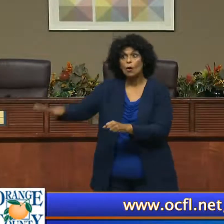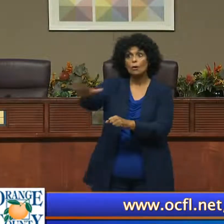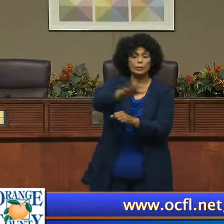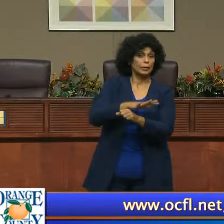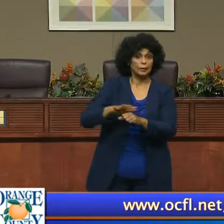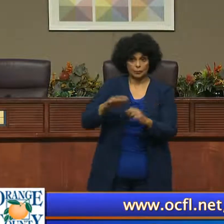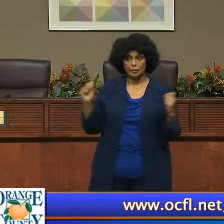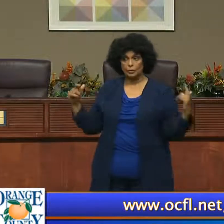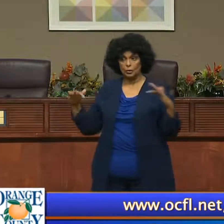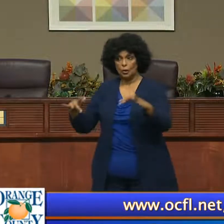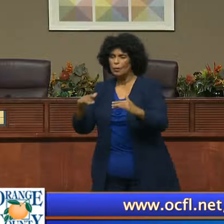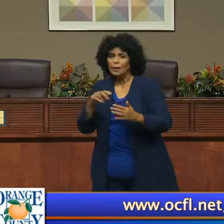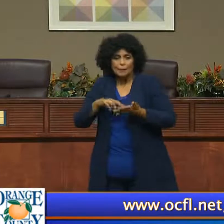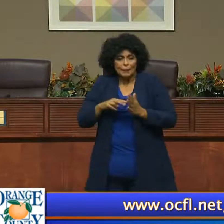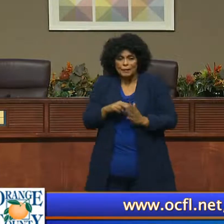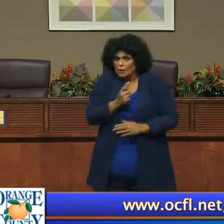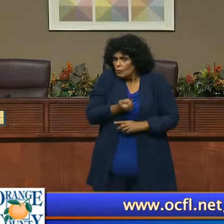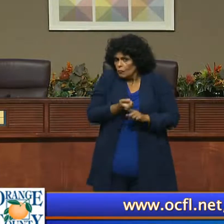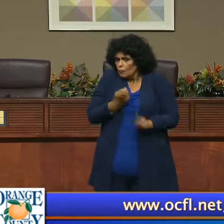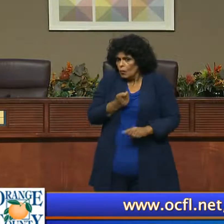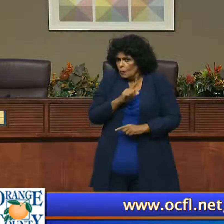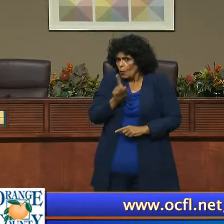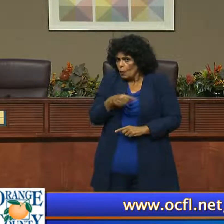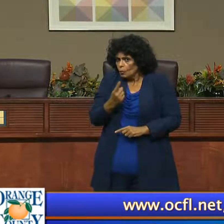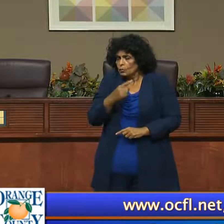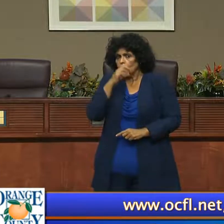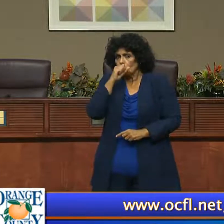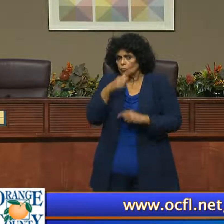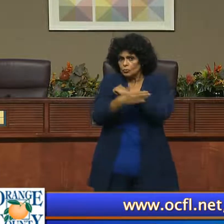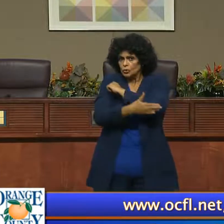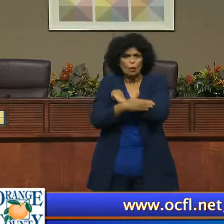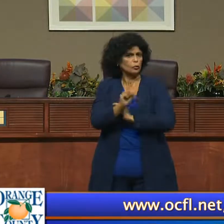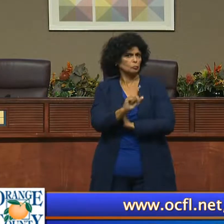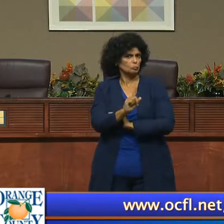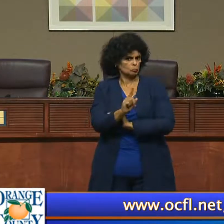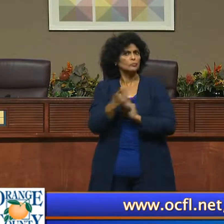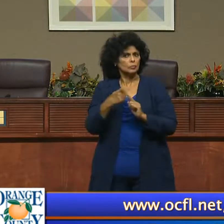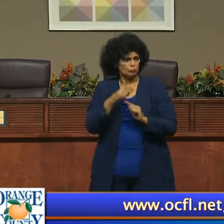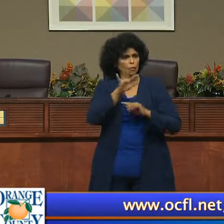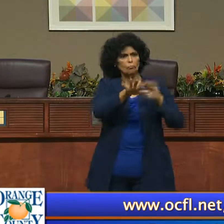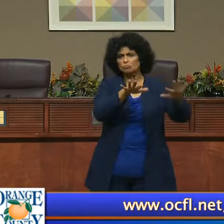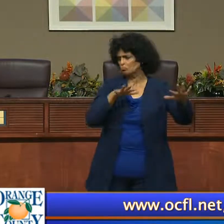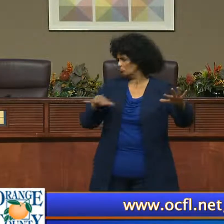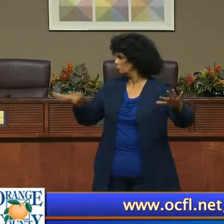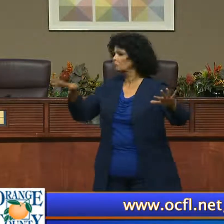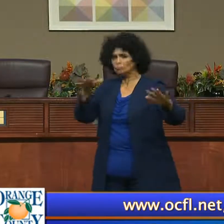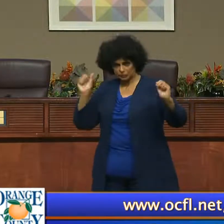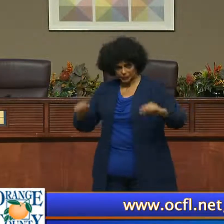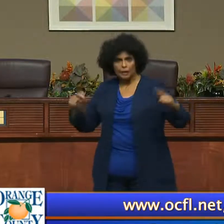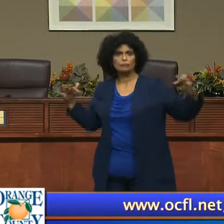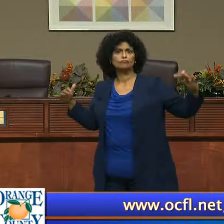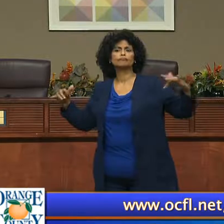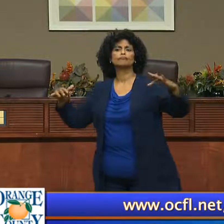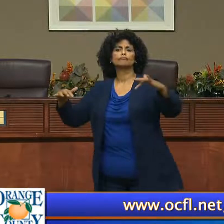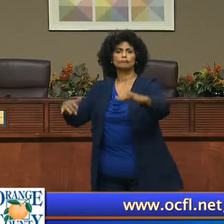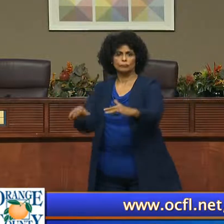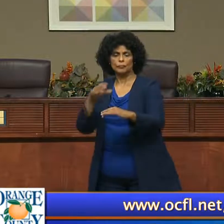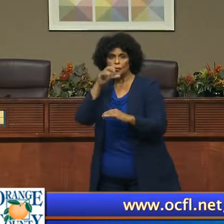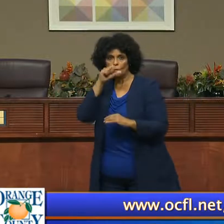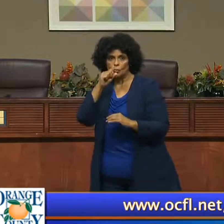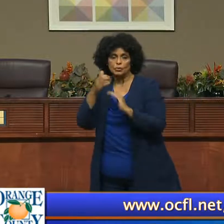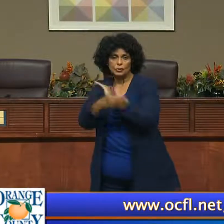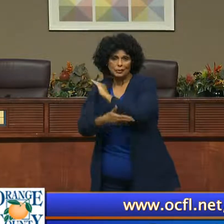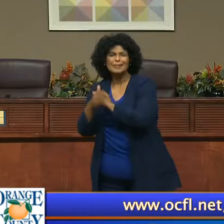County resident to go there, and it is fully operated by the state of Florida through the Florida Department of